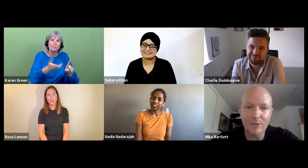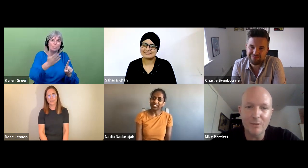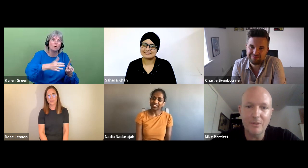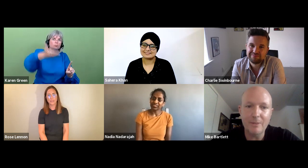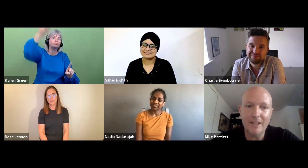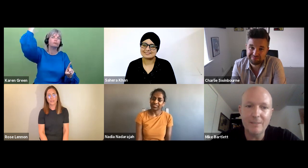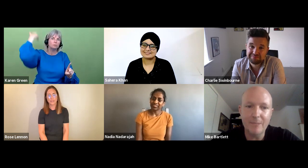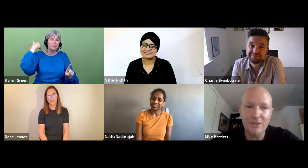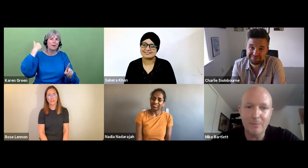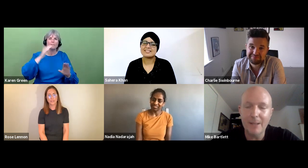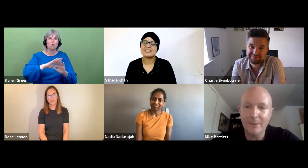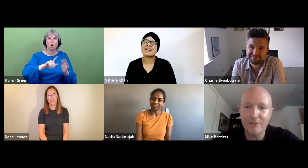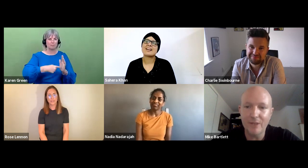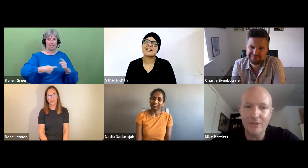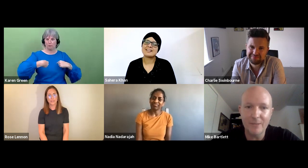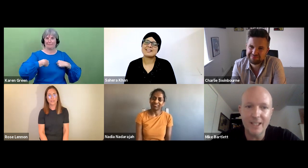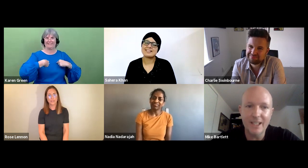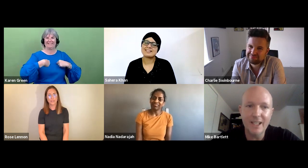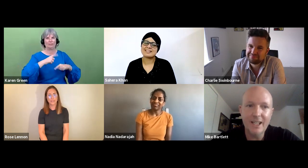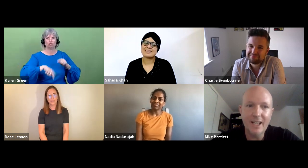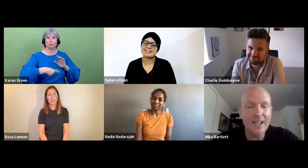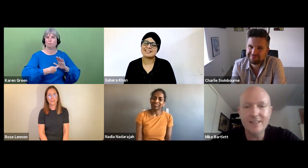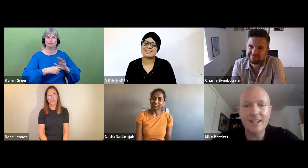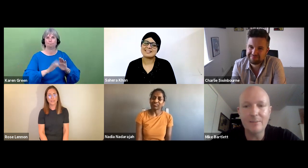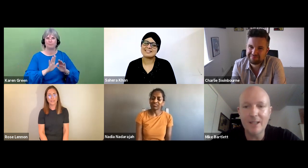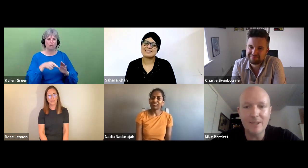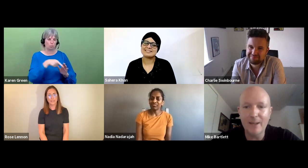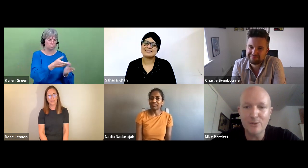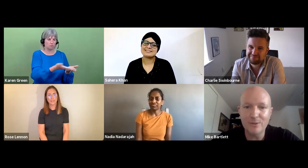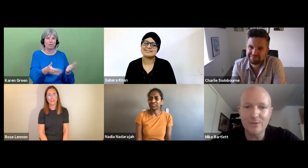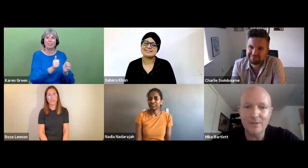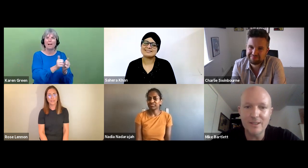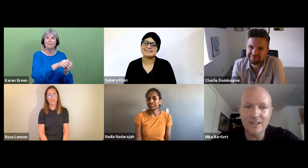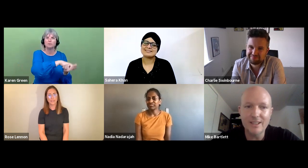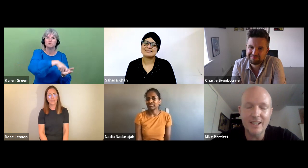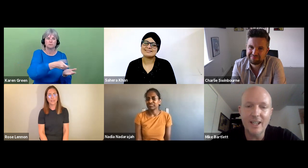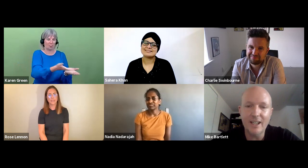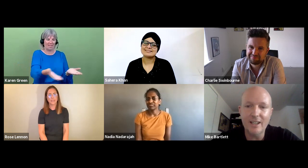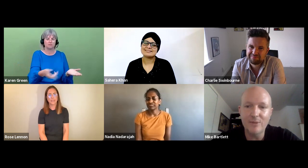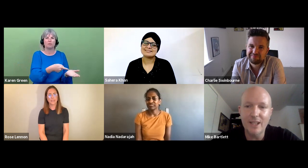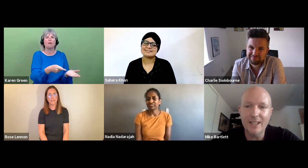It was about this bunch of papers in front of me. And that suddenly made me comfortable, because I realized